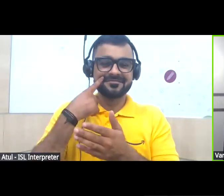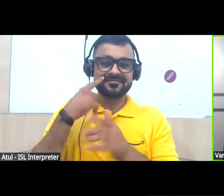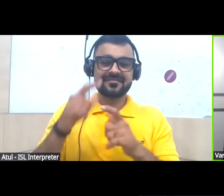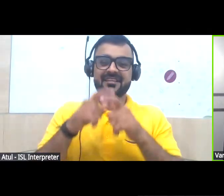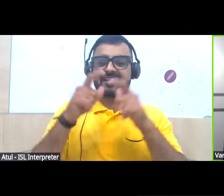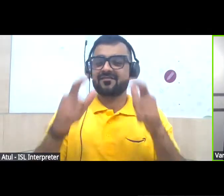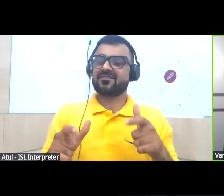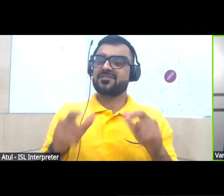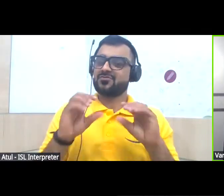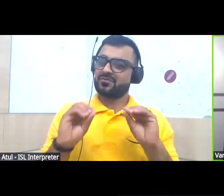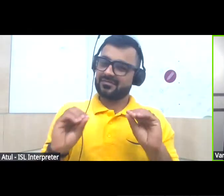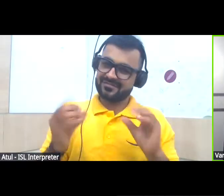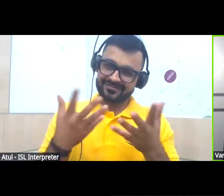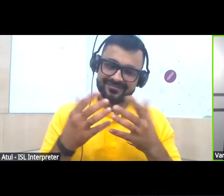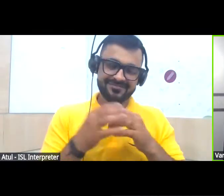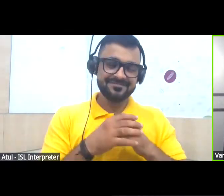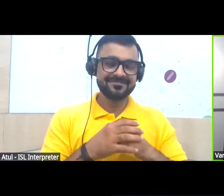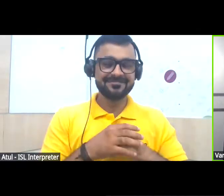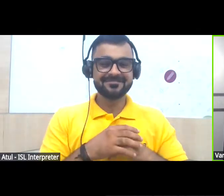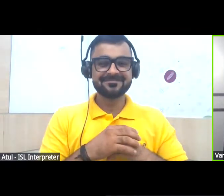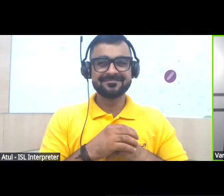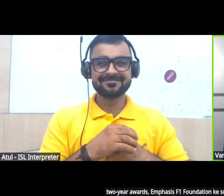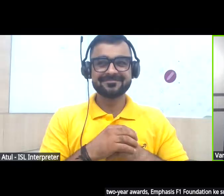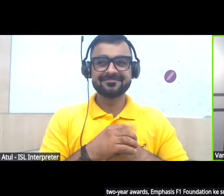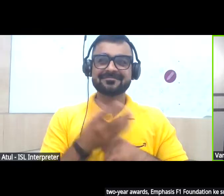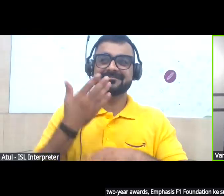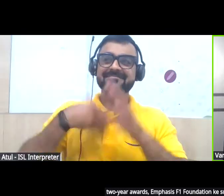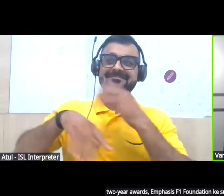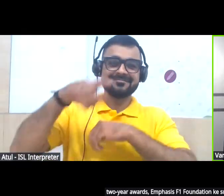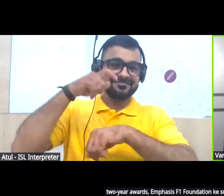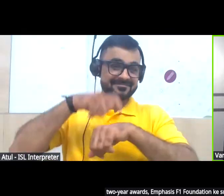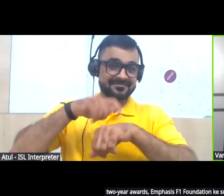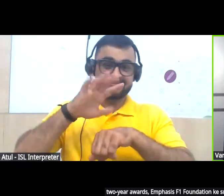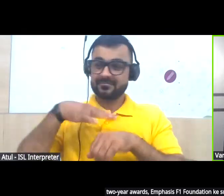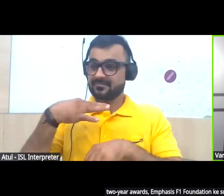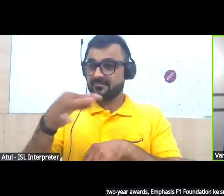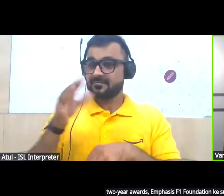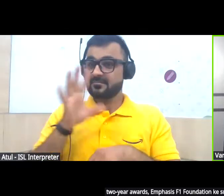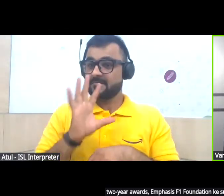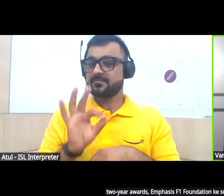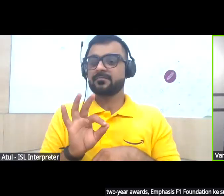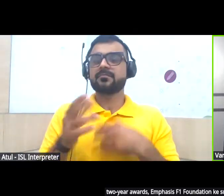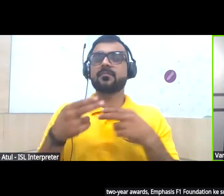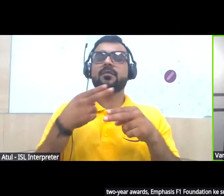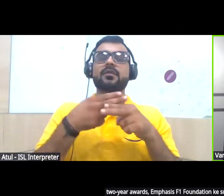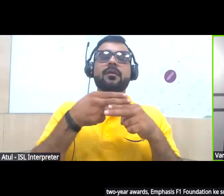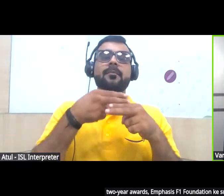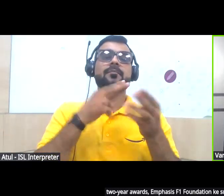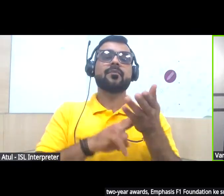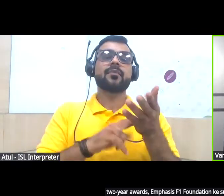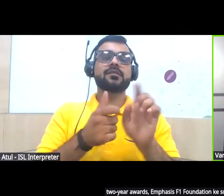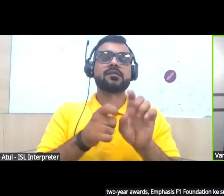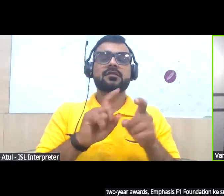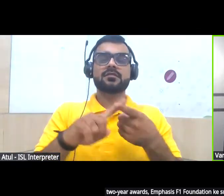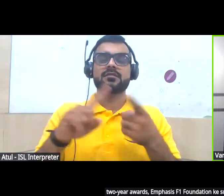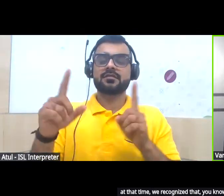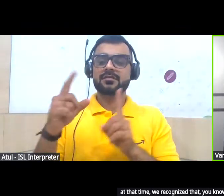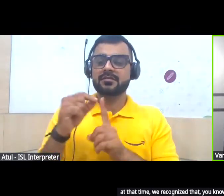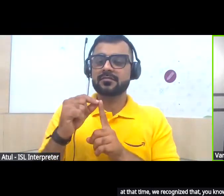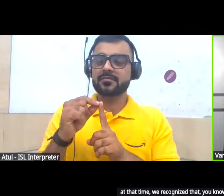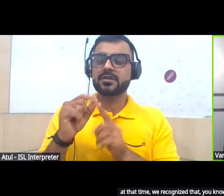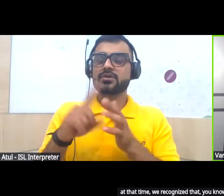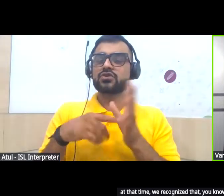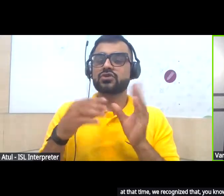had started. And at that time, we recognized that, as the name of NCPEDP suggests, National Center for Promotion